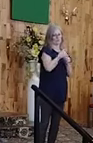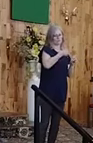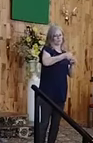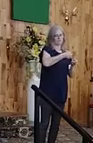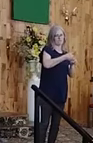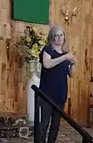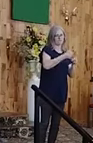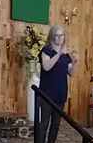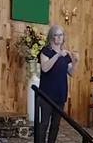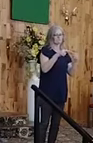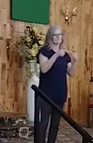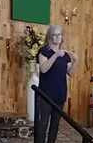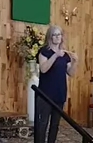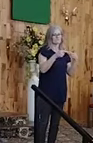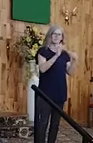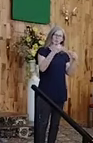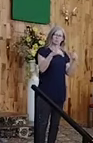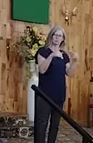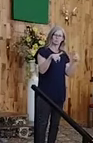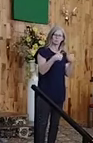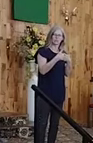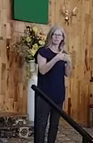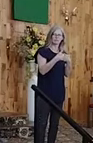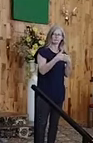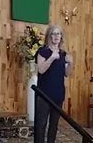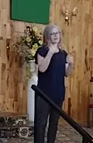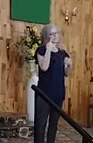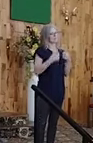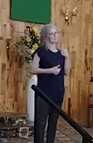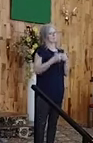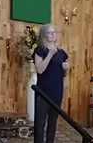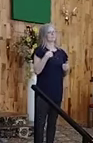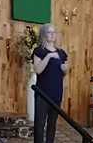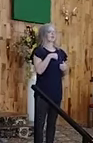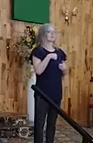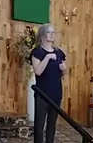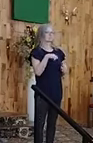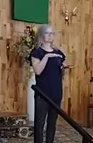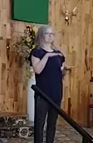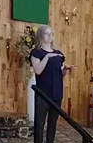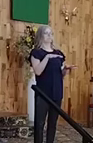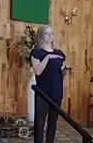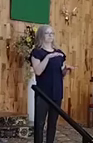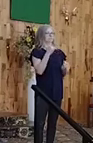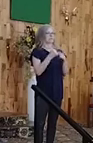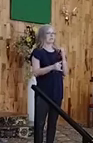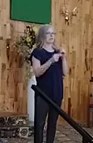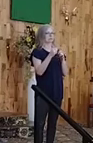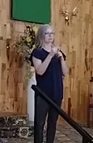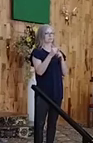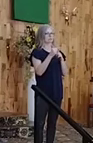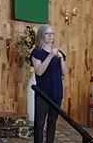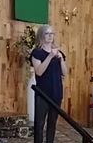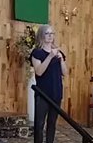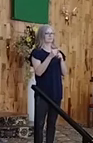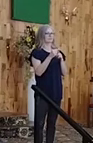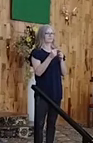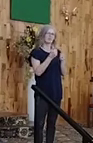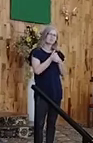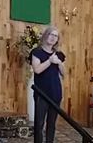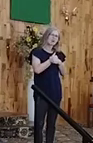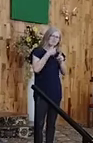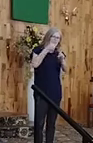And so we have a real challenge there. I think most of us stumble over the very last word in that commandment, to